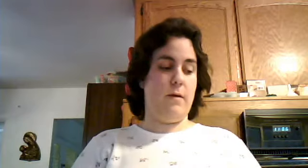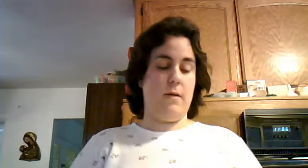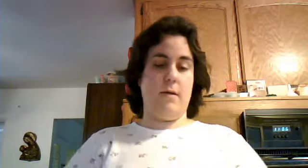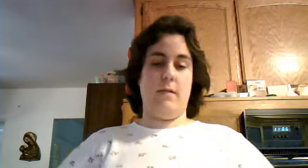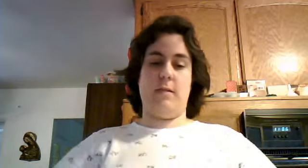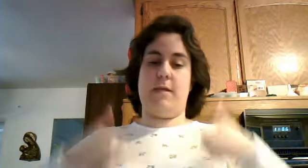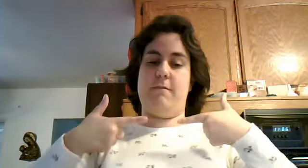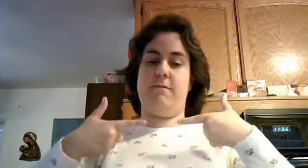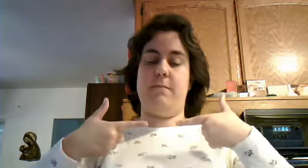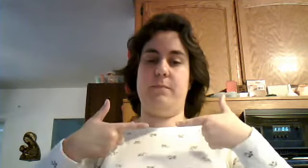Live.